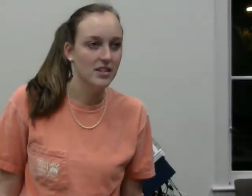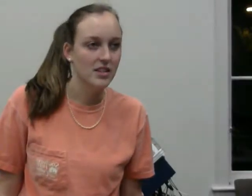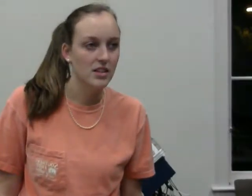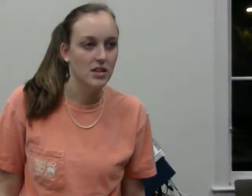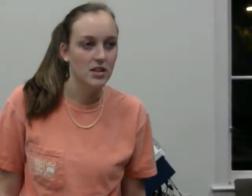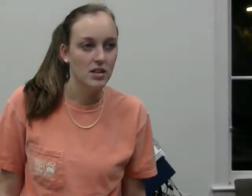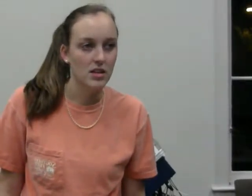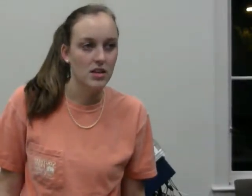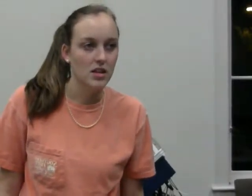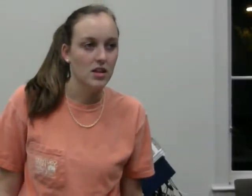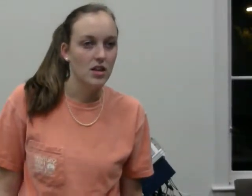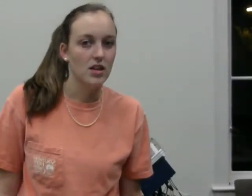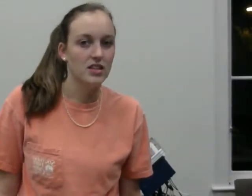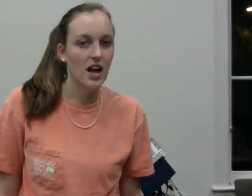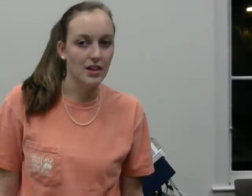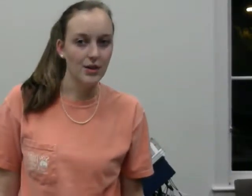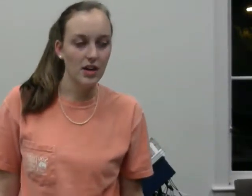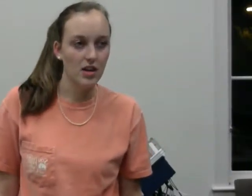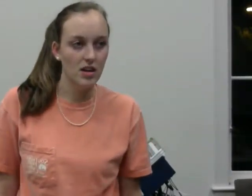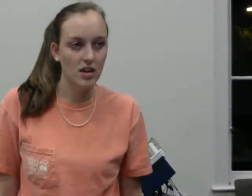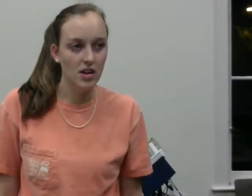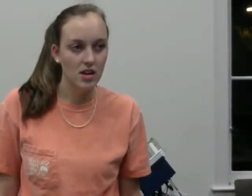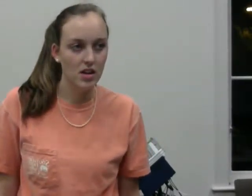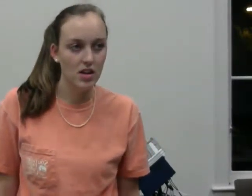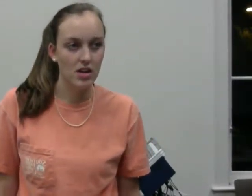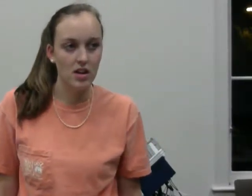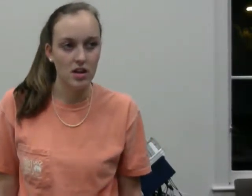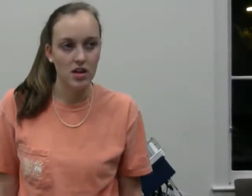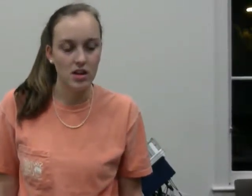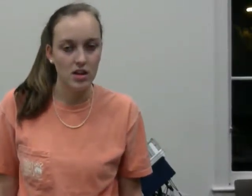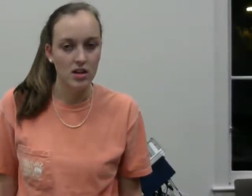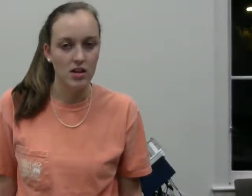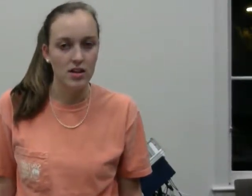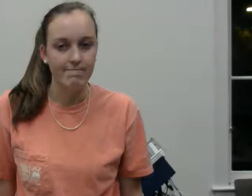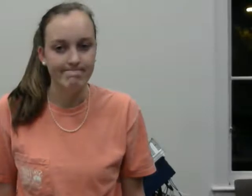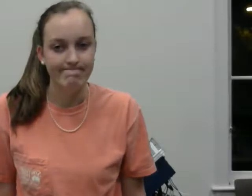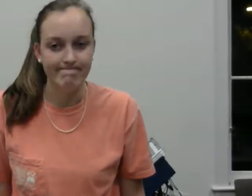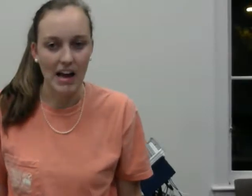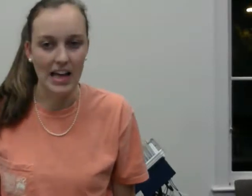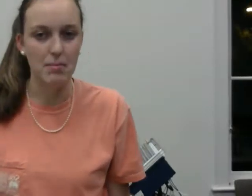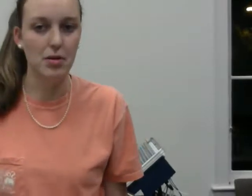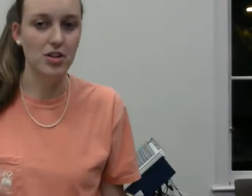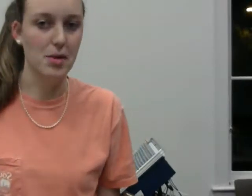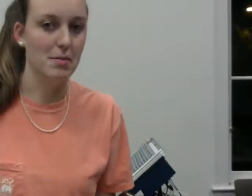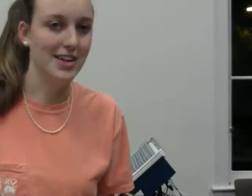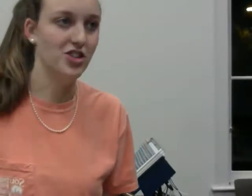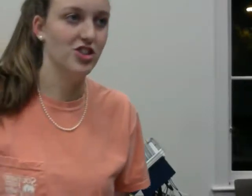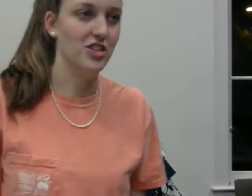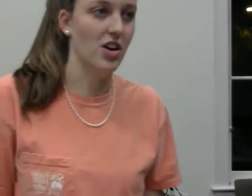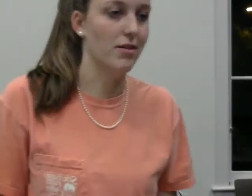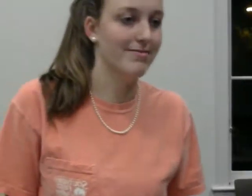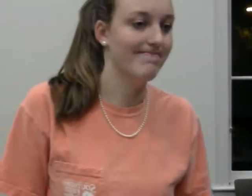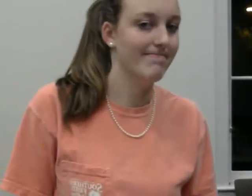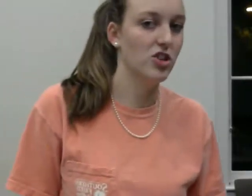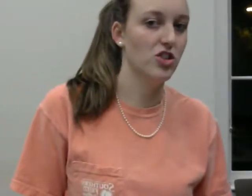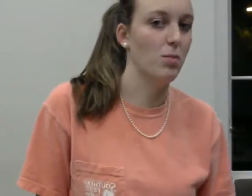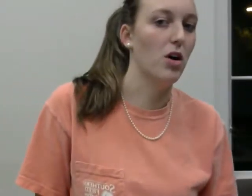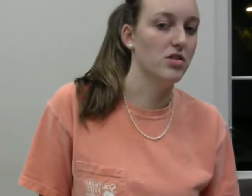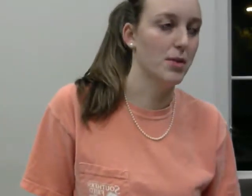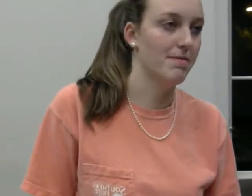like we're not even doing anything right now. Is it not loading? No, it's not loading at all right now. I can't pause mine. Mine just shuts off. There's no pause. Well,